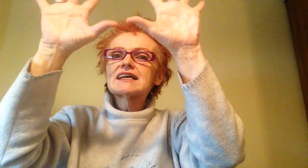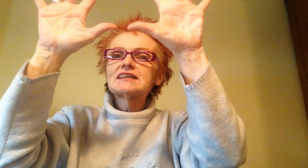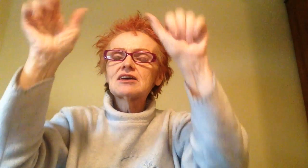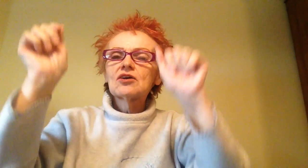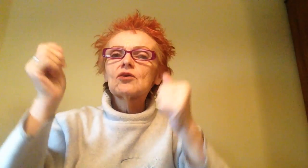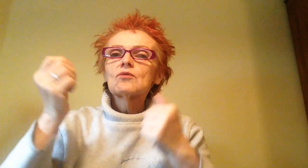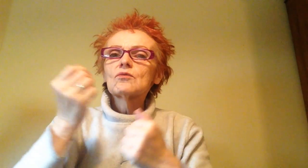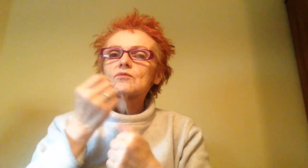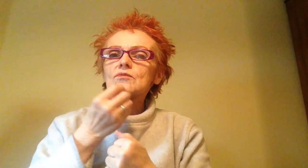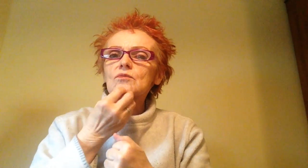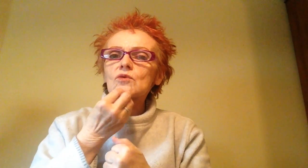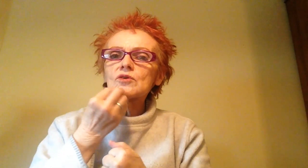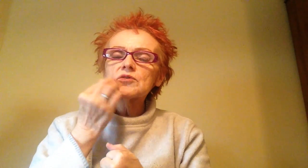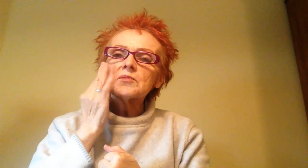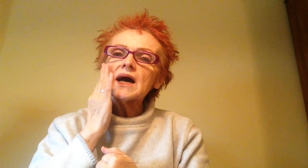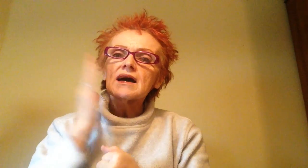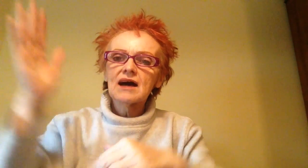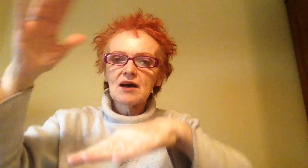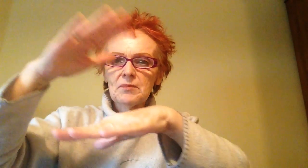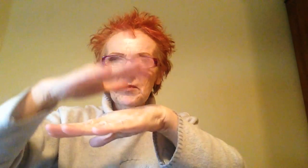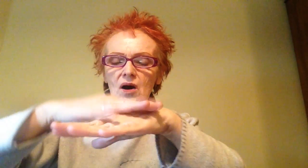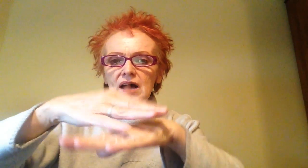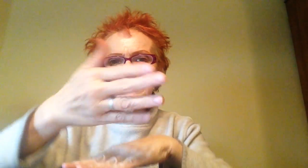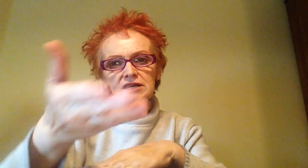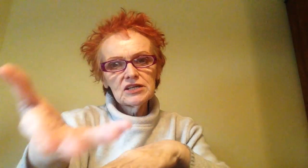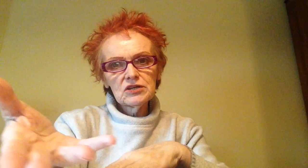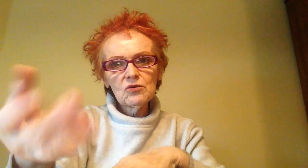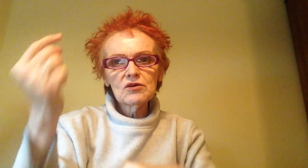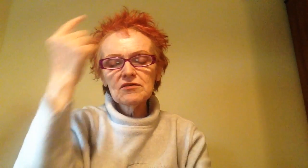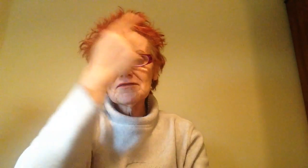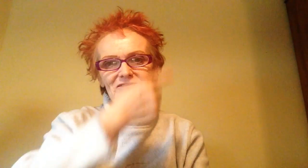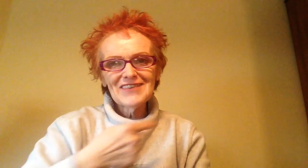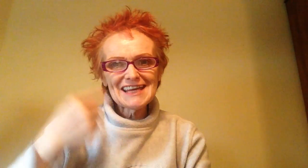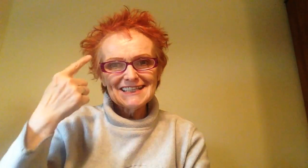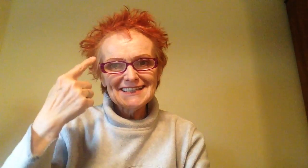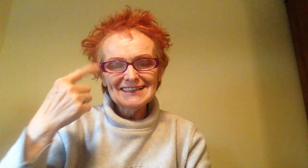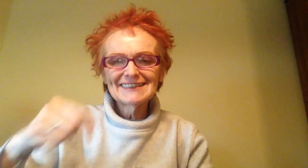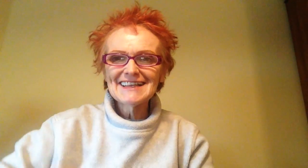shine warm upon your face.